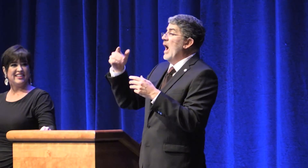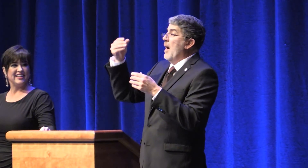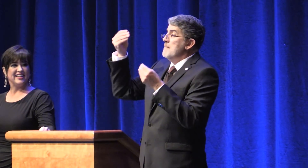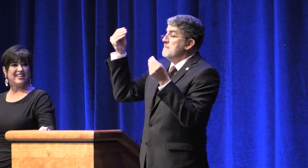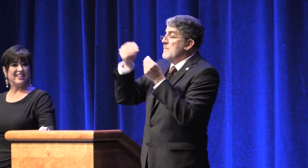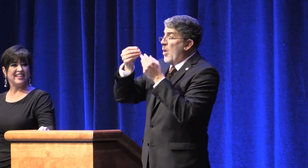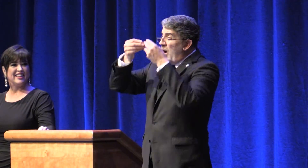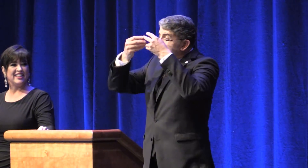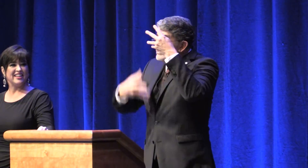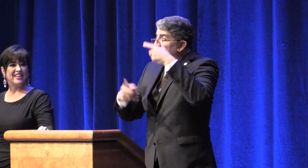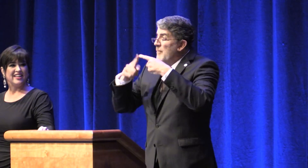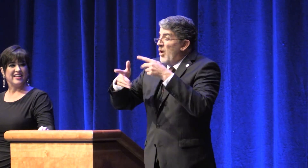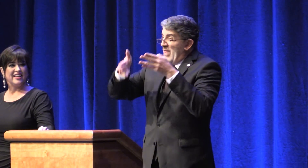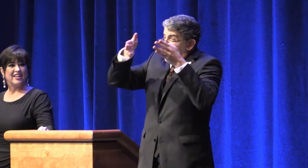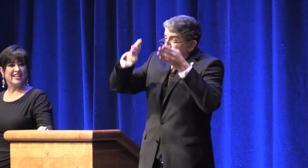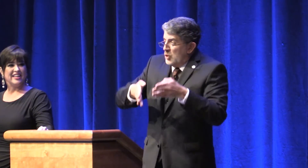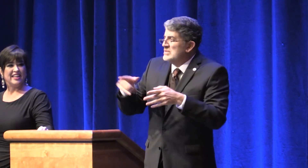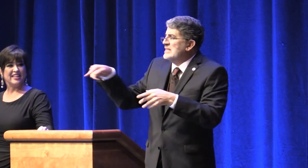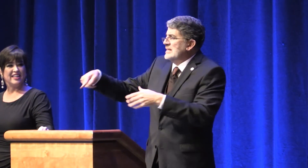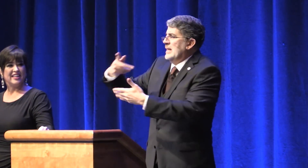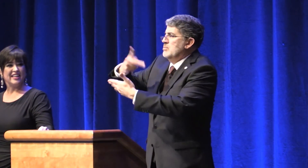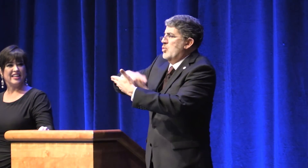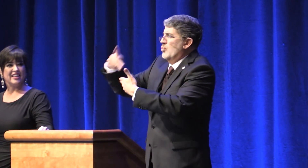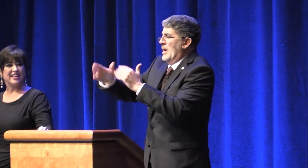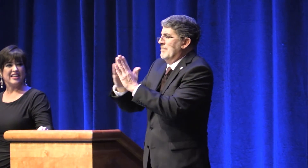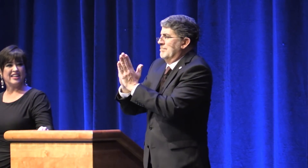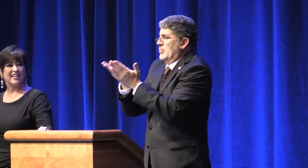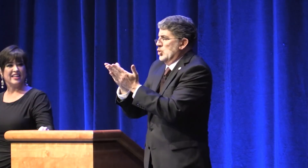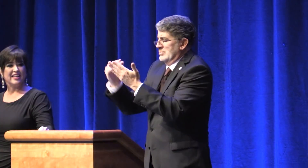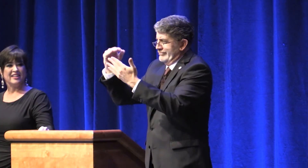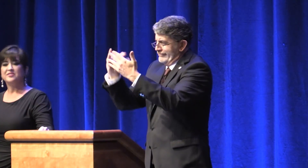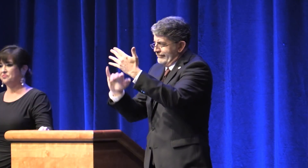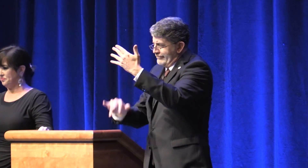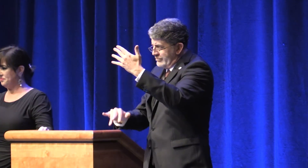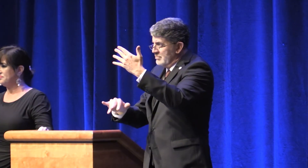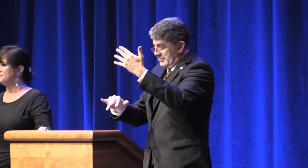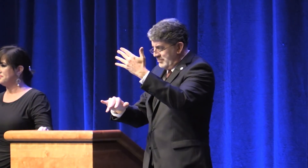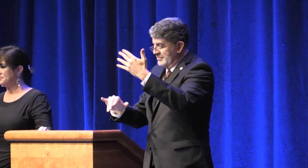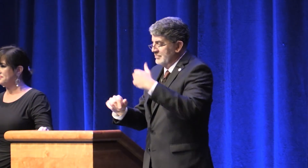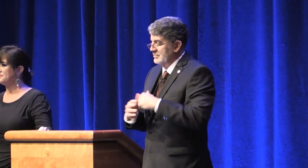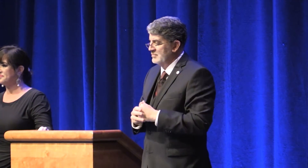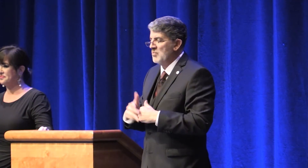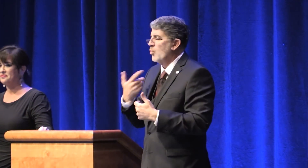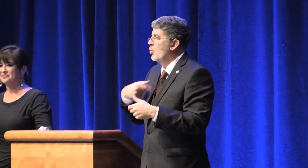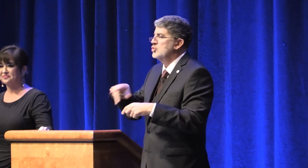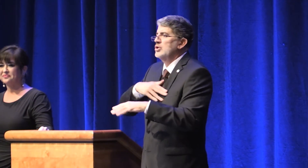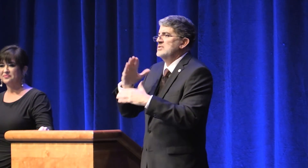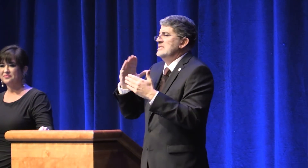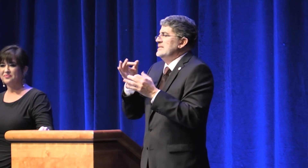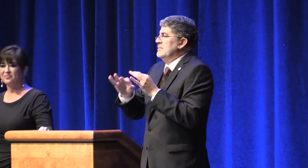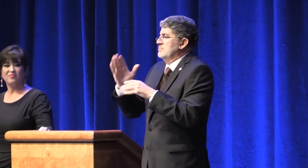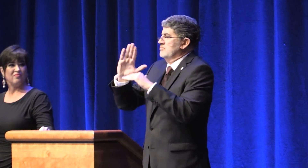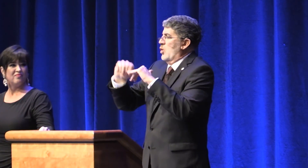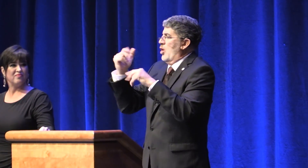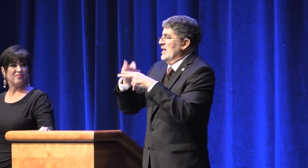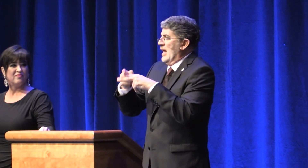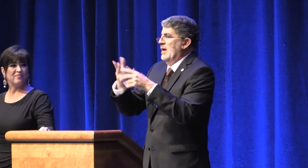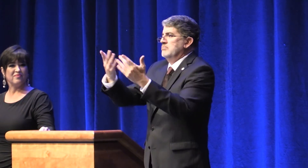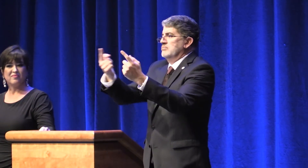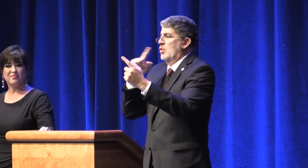introduce these honorary co-chairs. They're listed in your program book as well, and we will